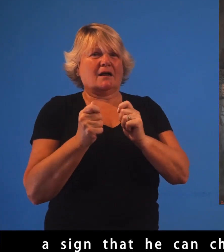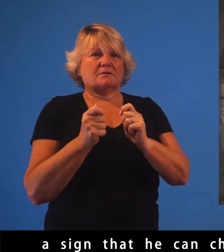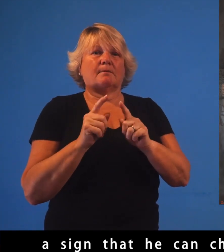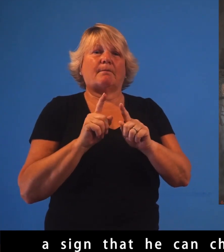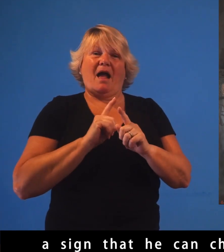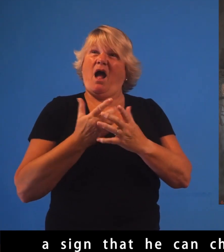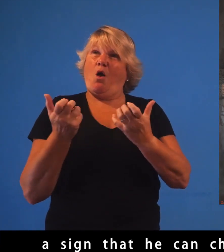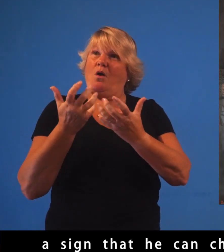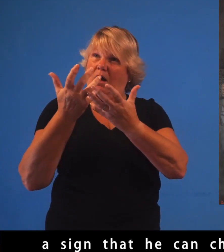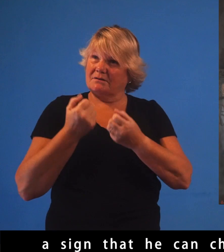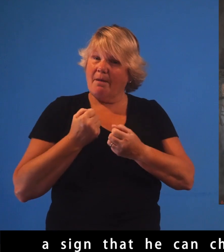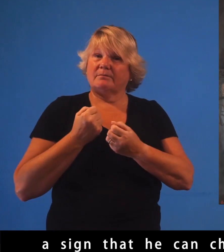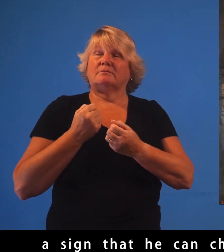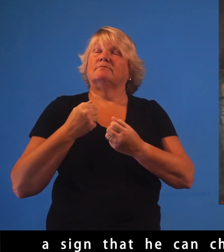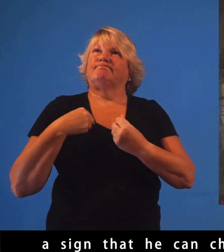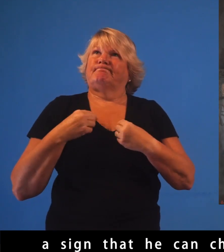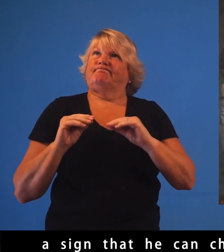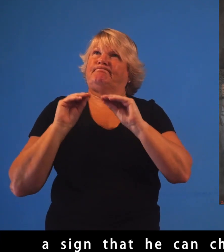and placing his trust in God.